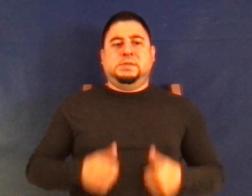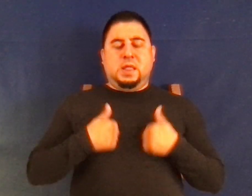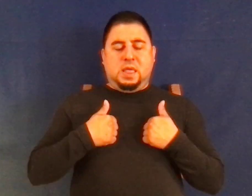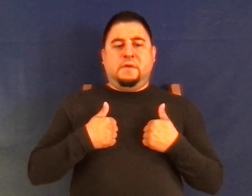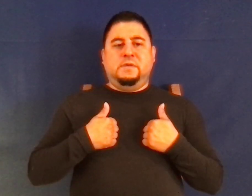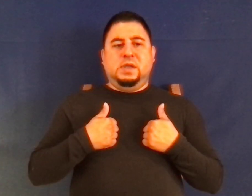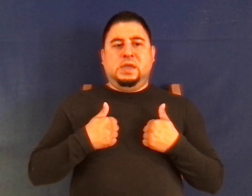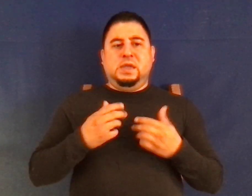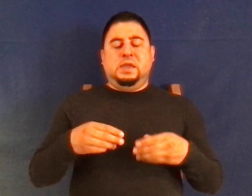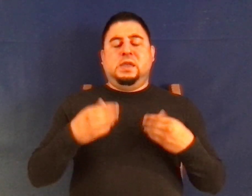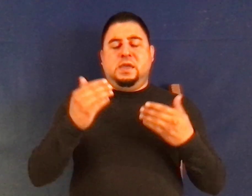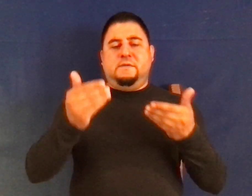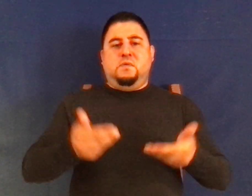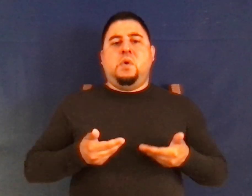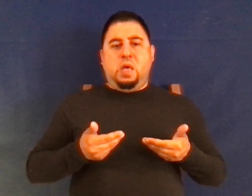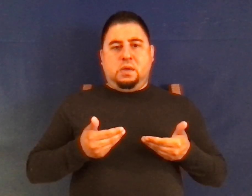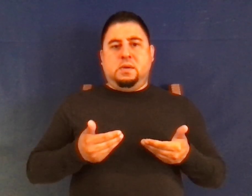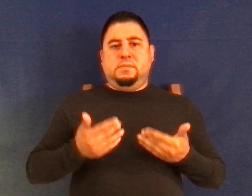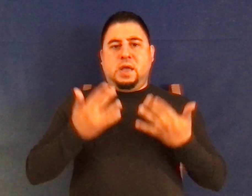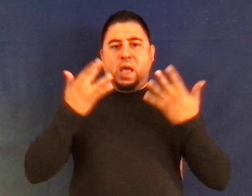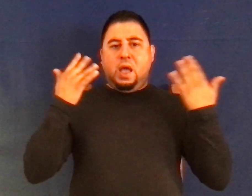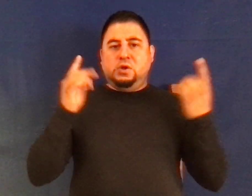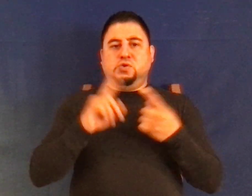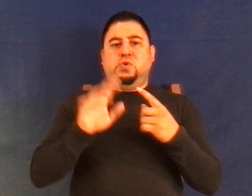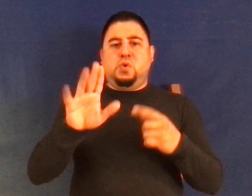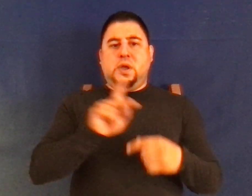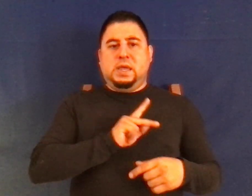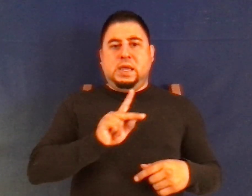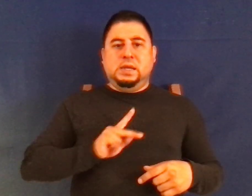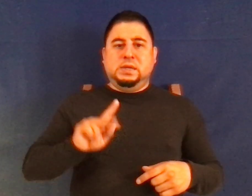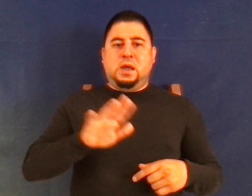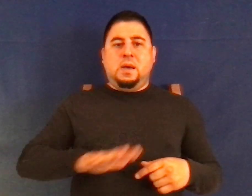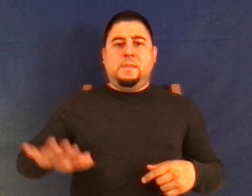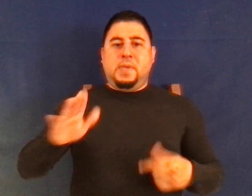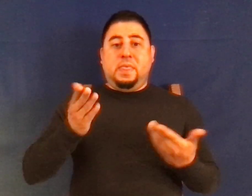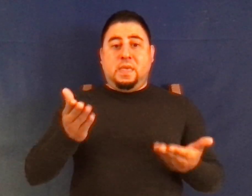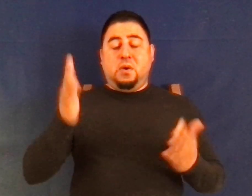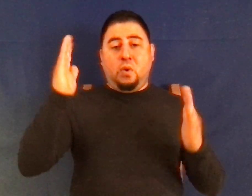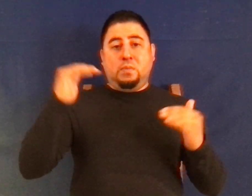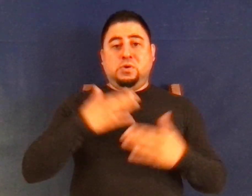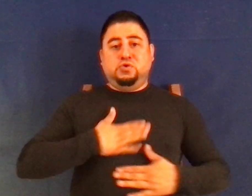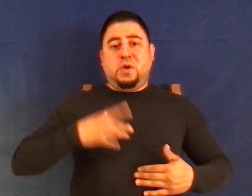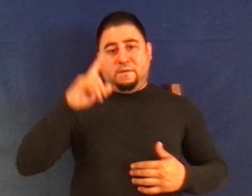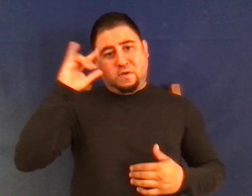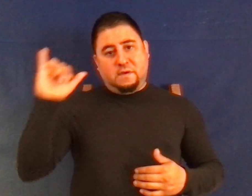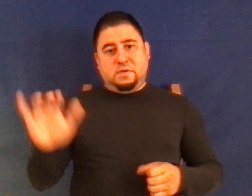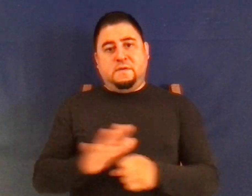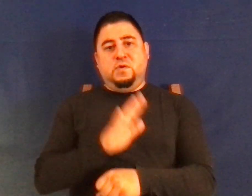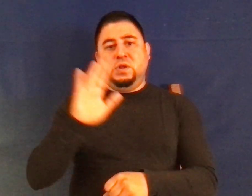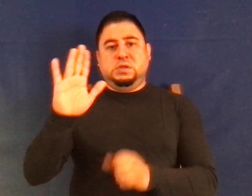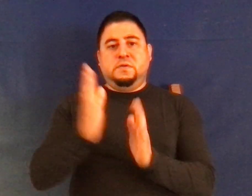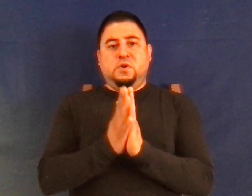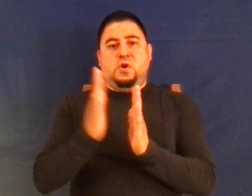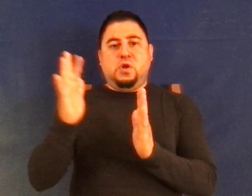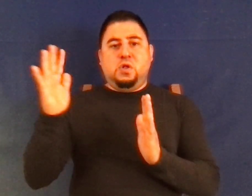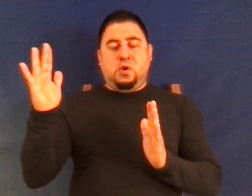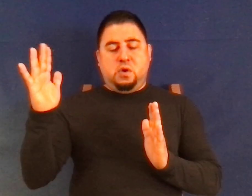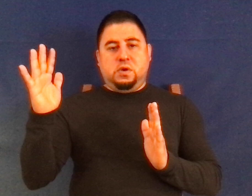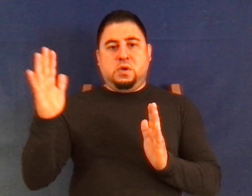give kind admittance to your kingdom, for there we hope to enjoy forever the fullness of your glory, through Christ